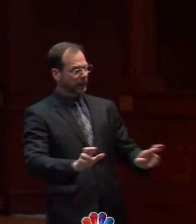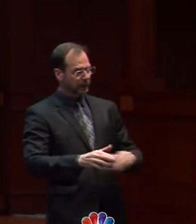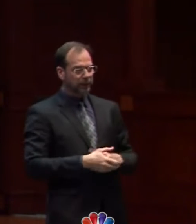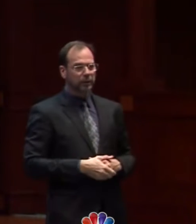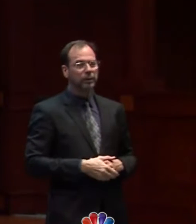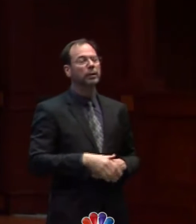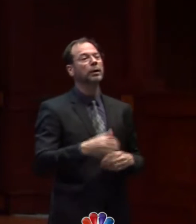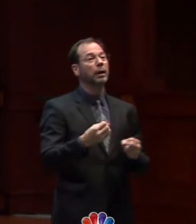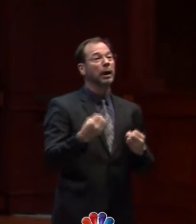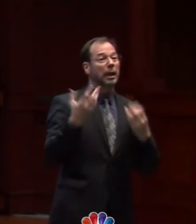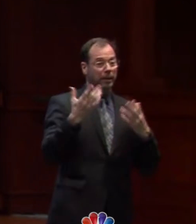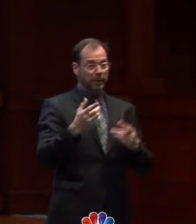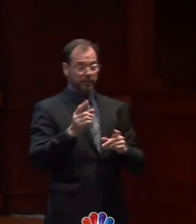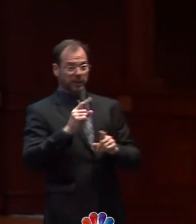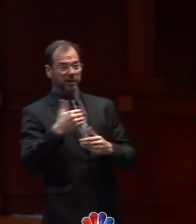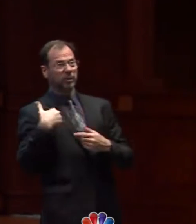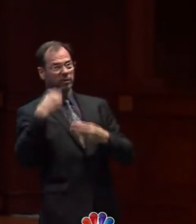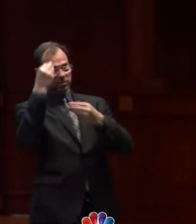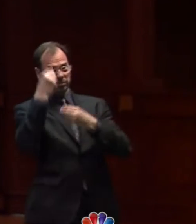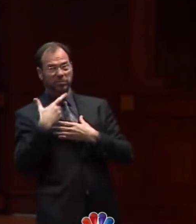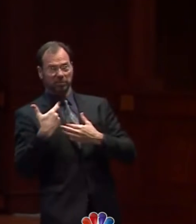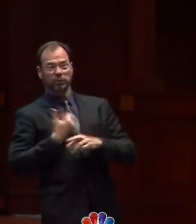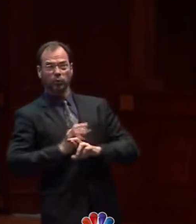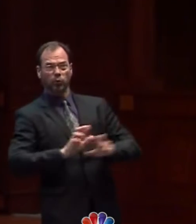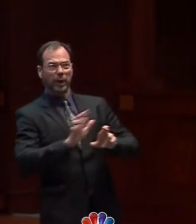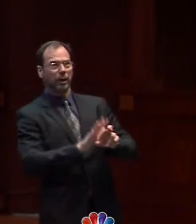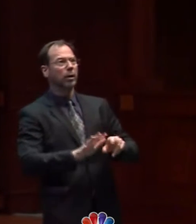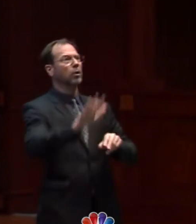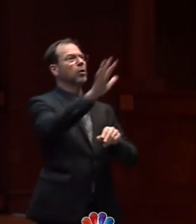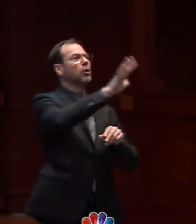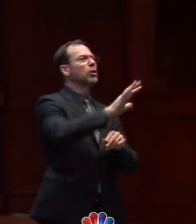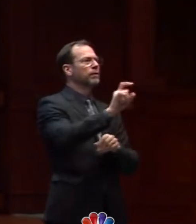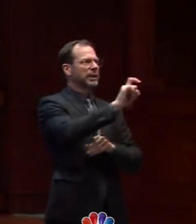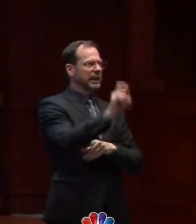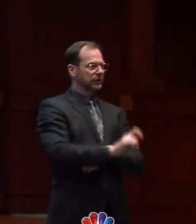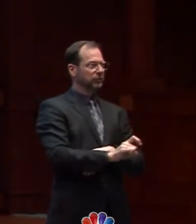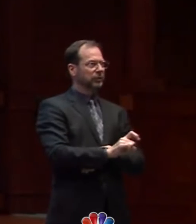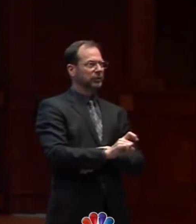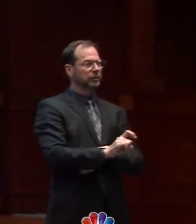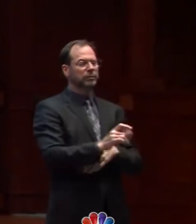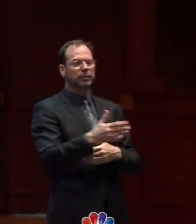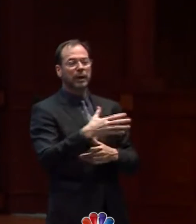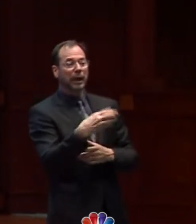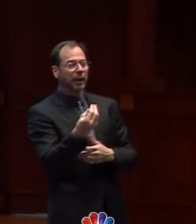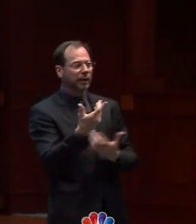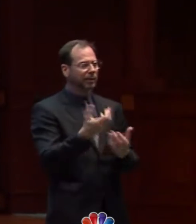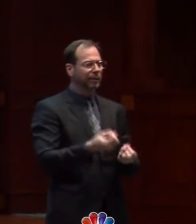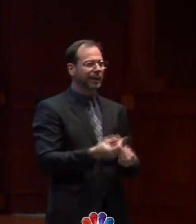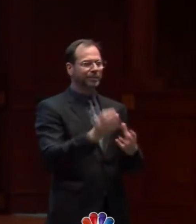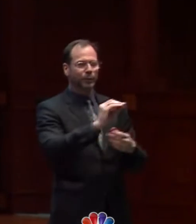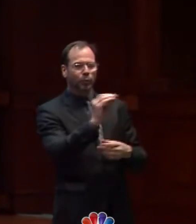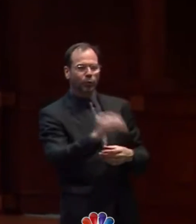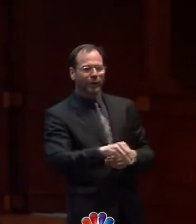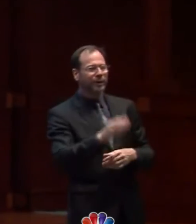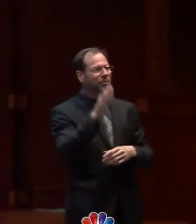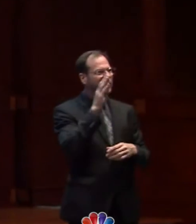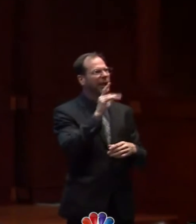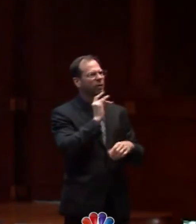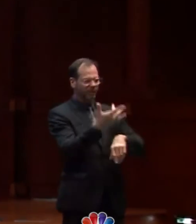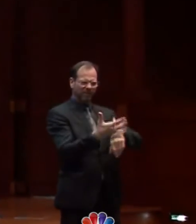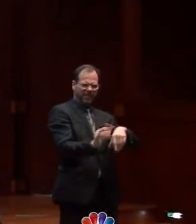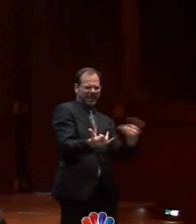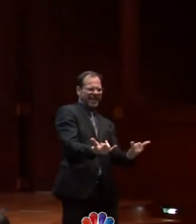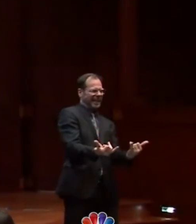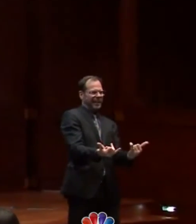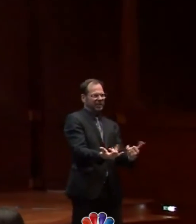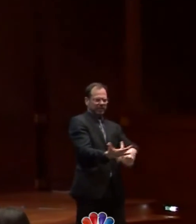of reported beds that exist across the state of Texas, the percentage of beds in Texas that are vacant right